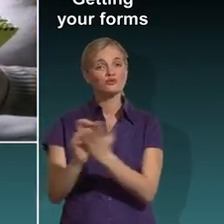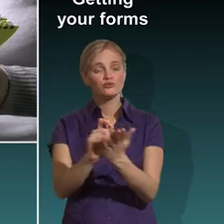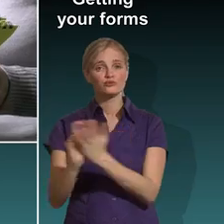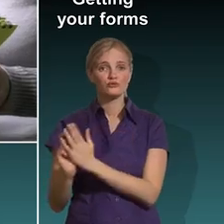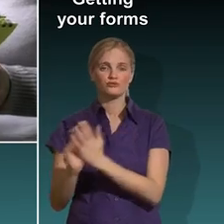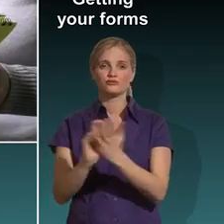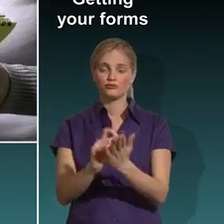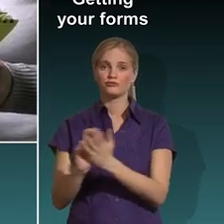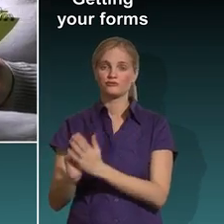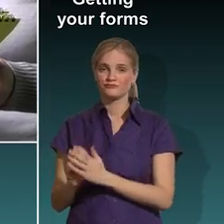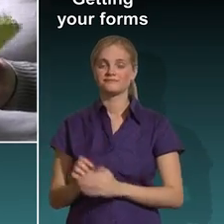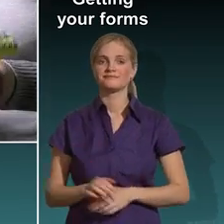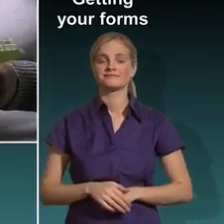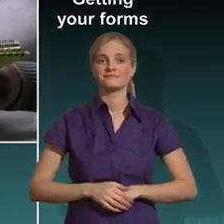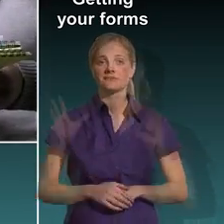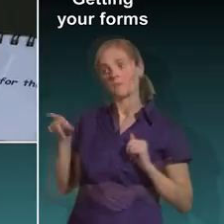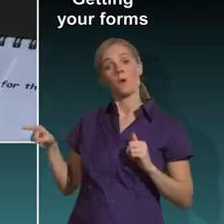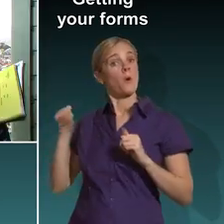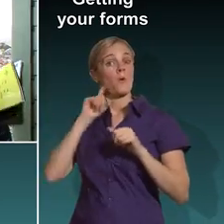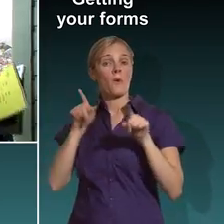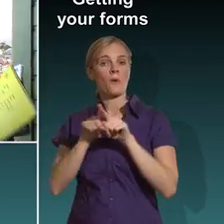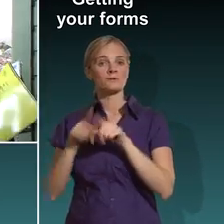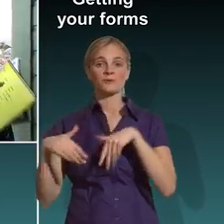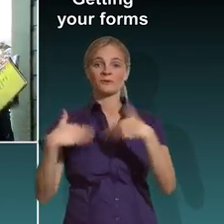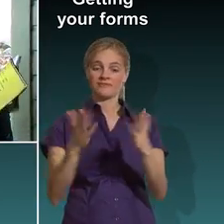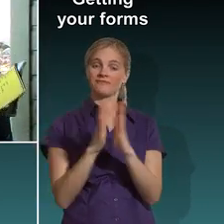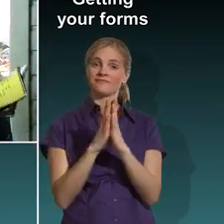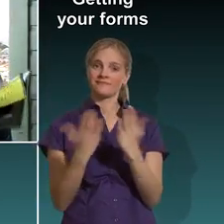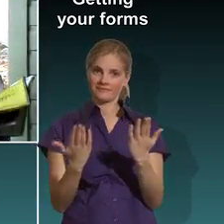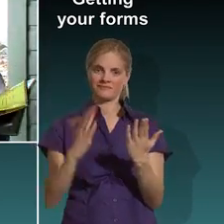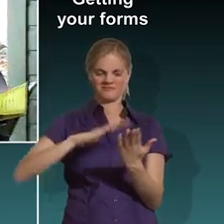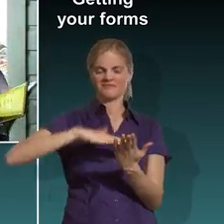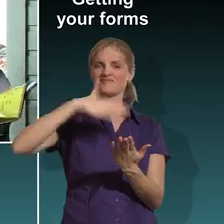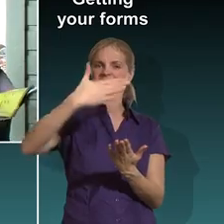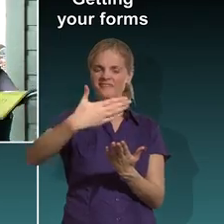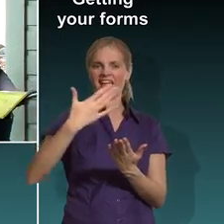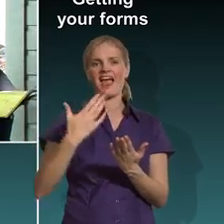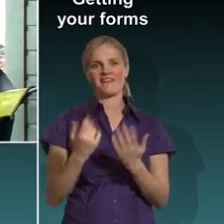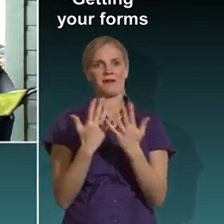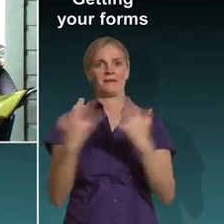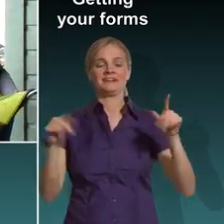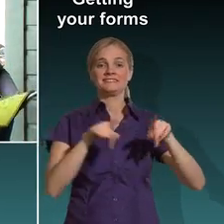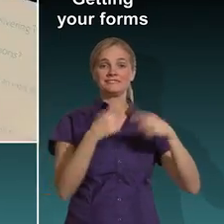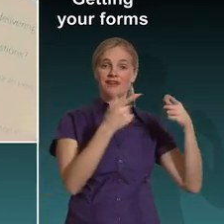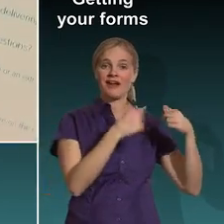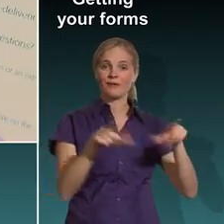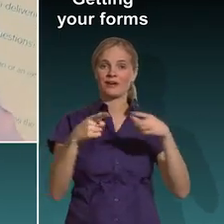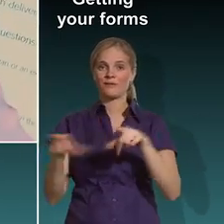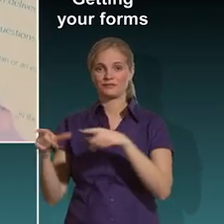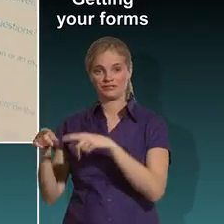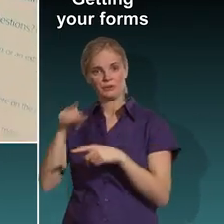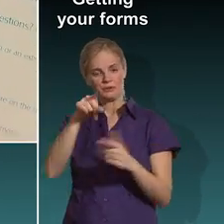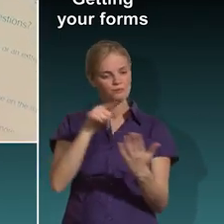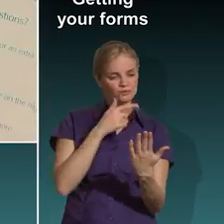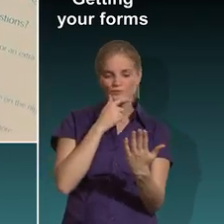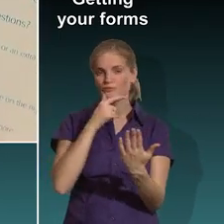you can ask to have things written down and explained. The collector will also have a booklet with